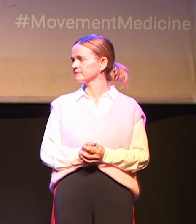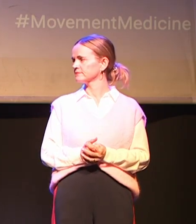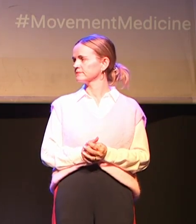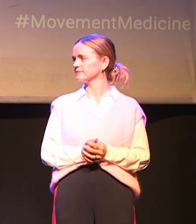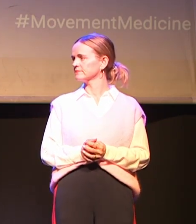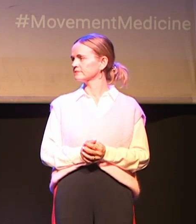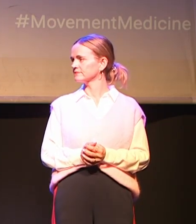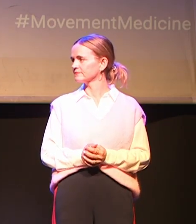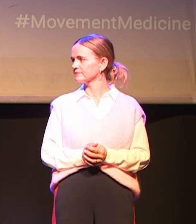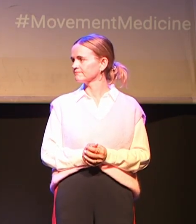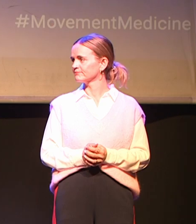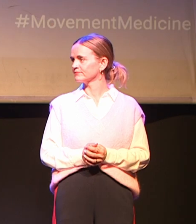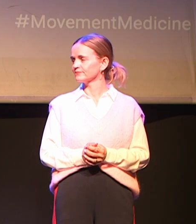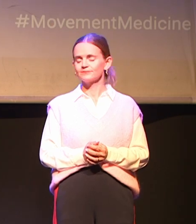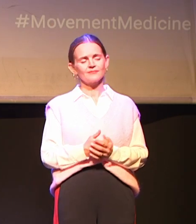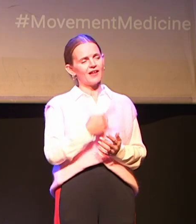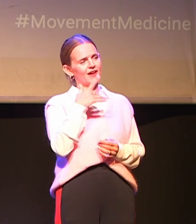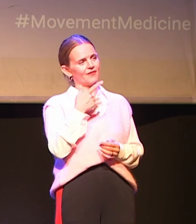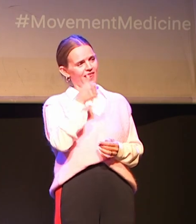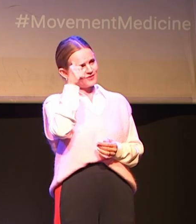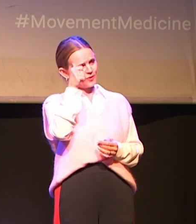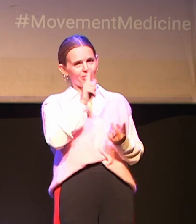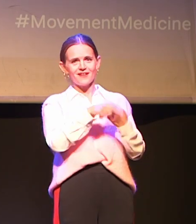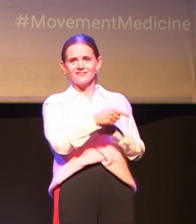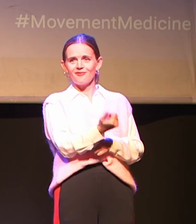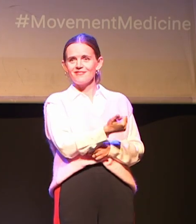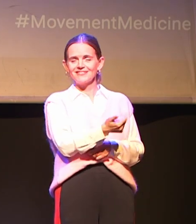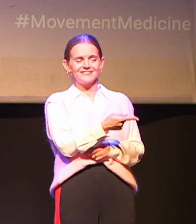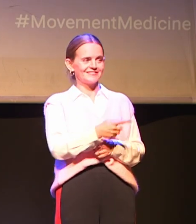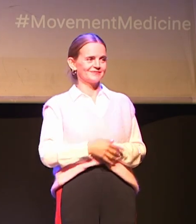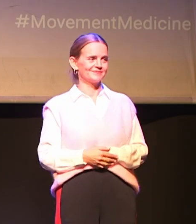I feel like you're asking a question you probably got the answer to.